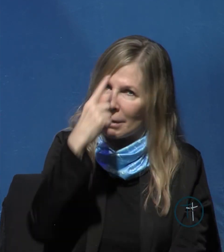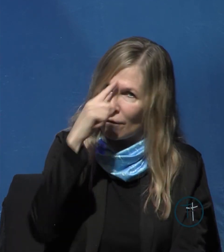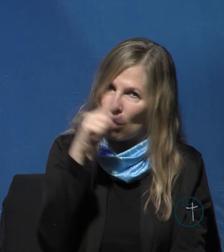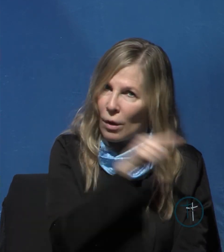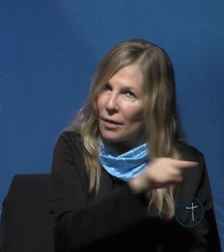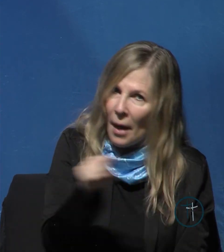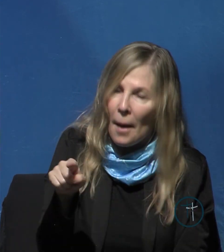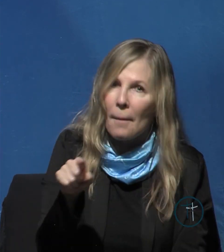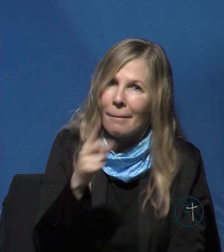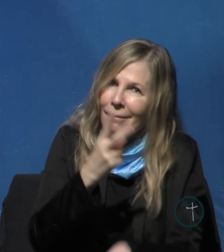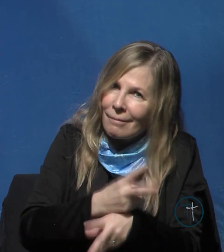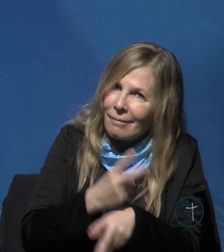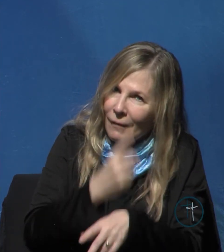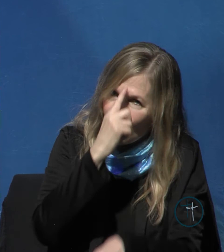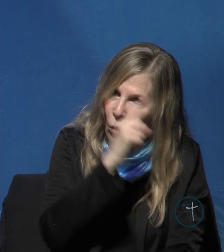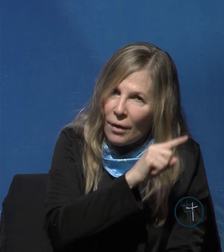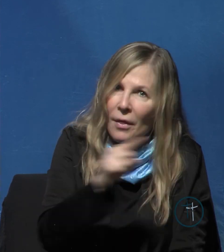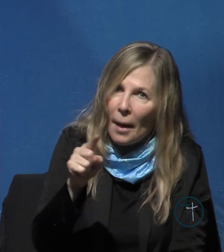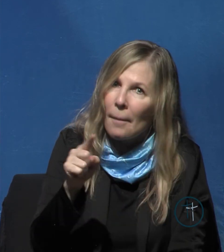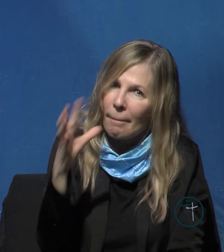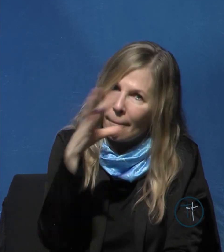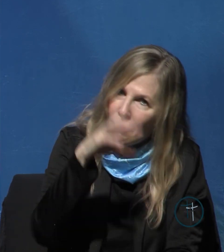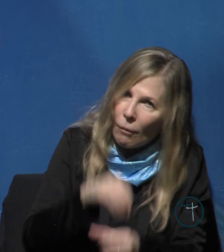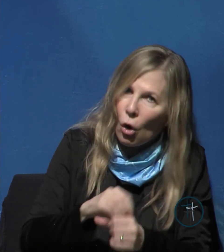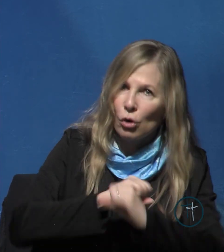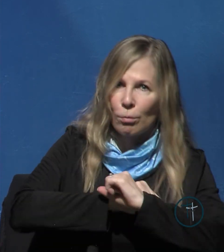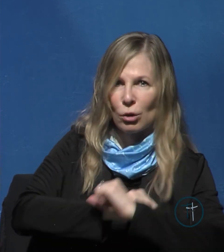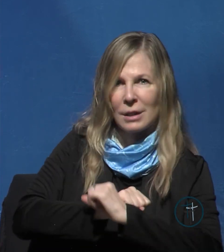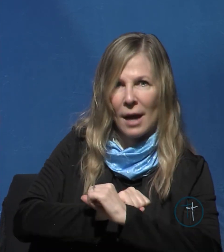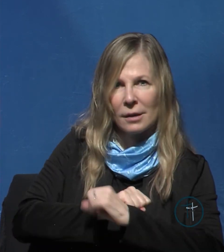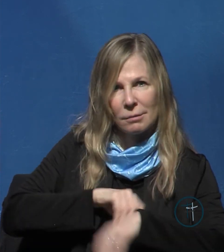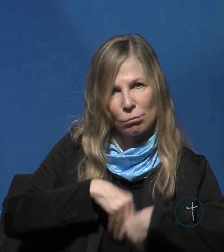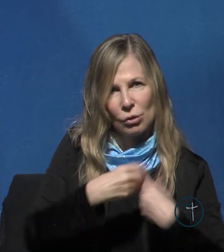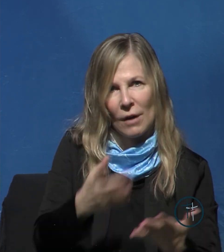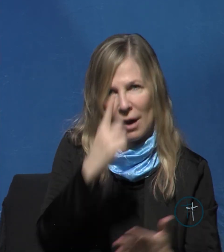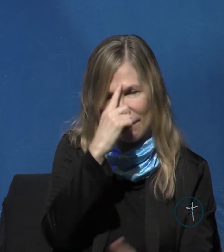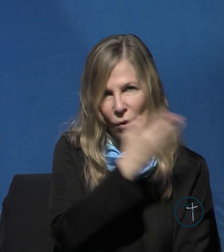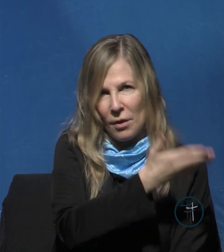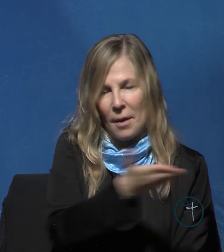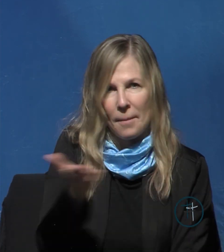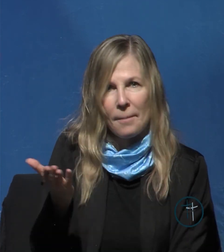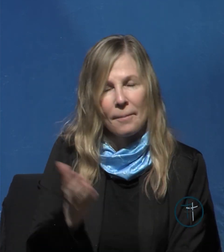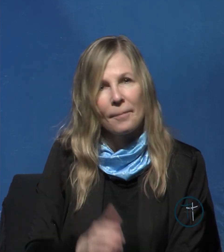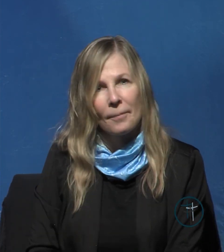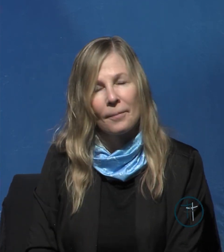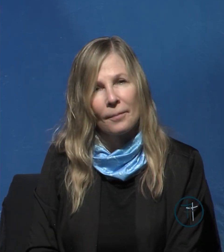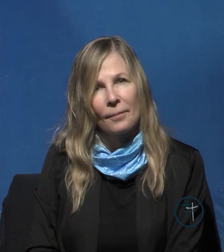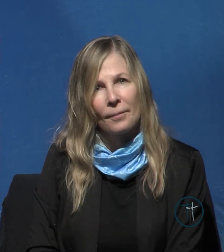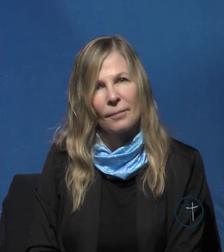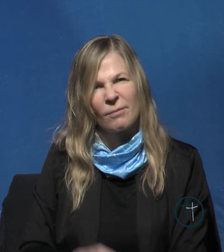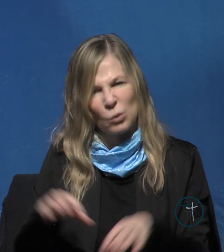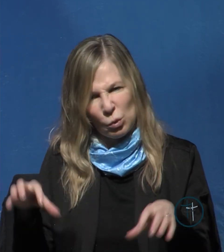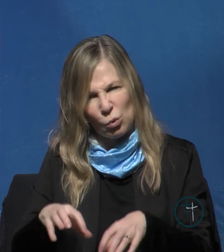for them. Care for them. Be a part of protecting and providing for them.